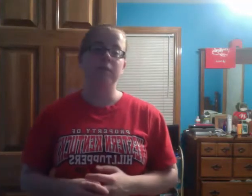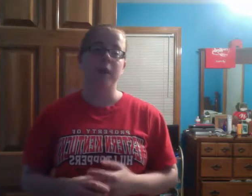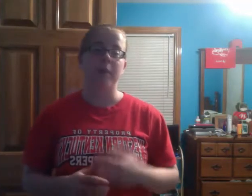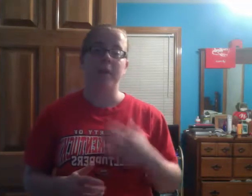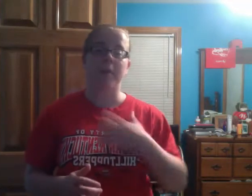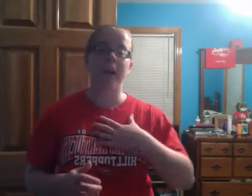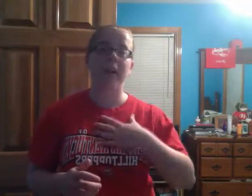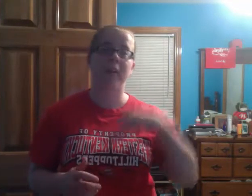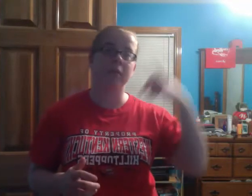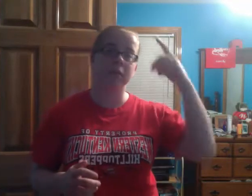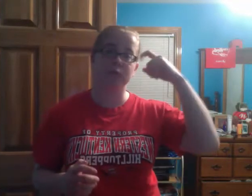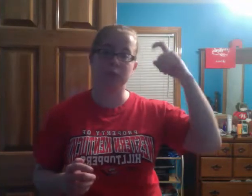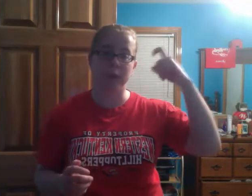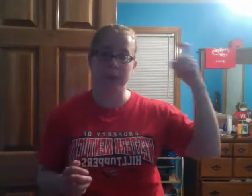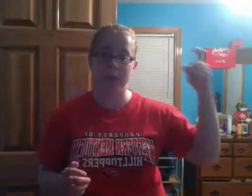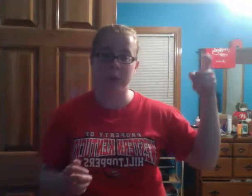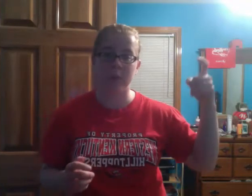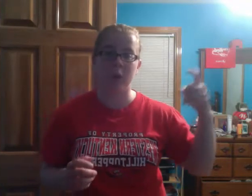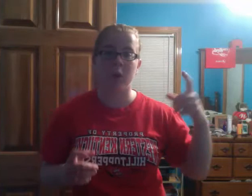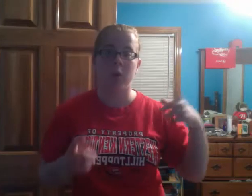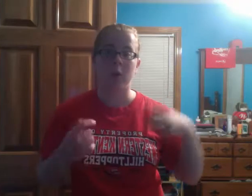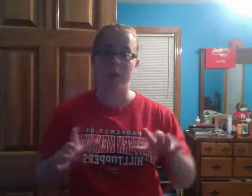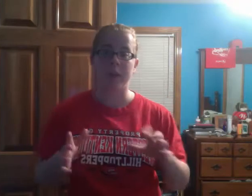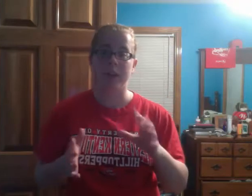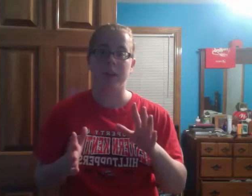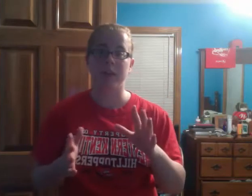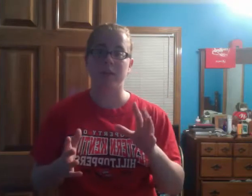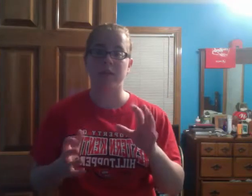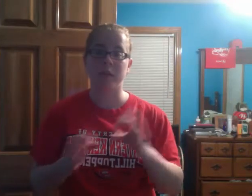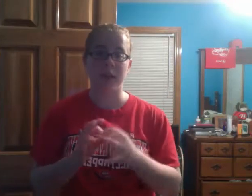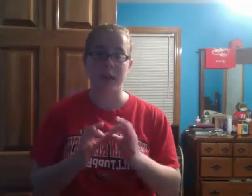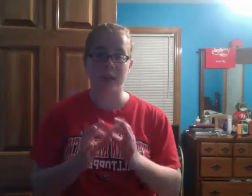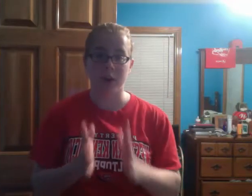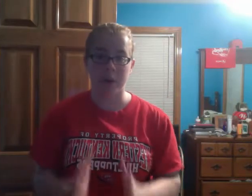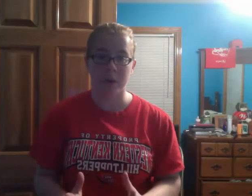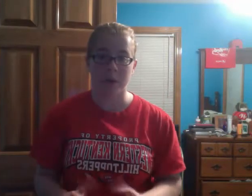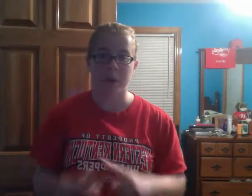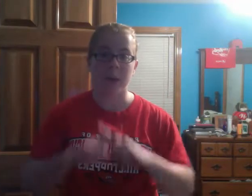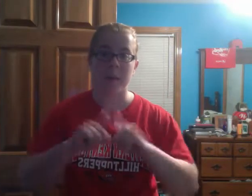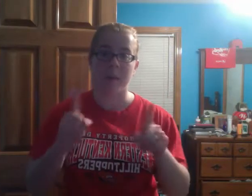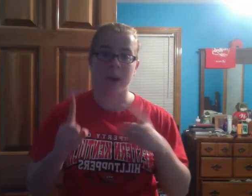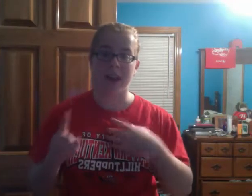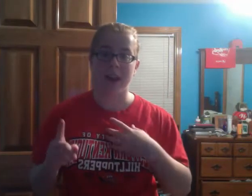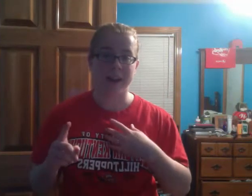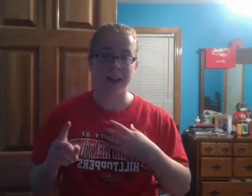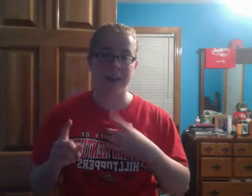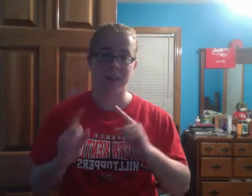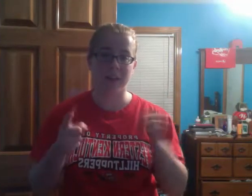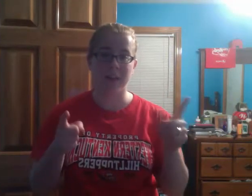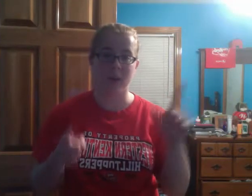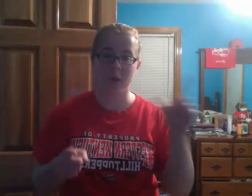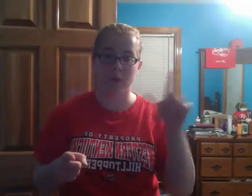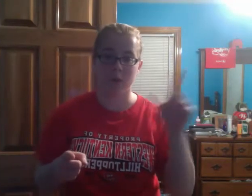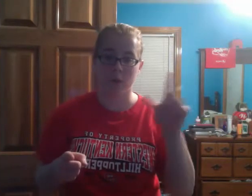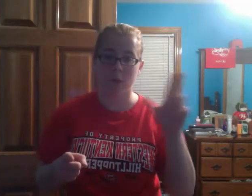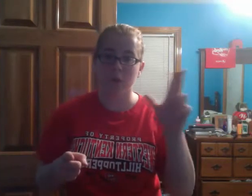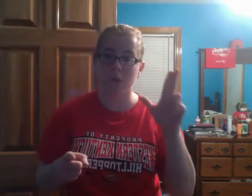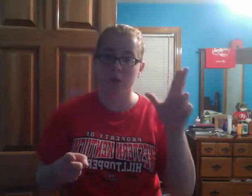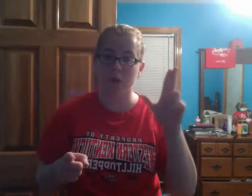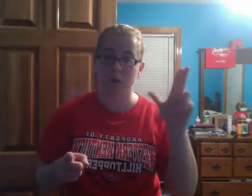mean, my dream would be to be an interpreter, but I can't go to Louisville,